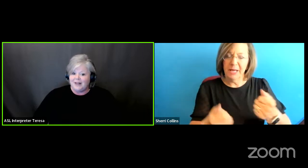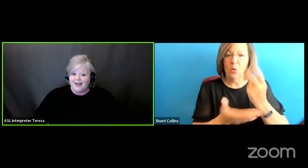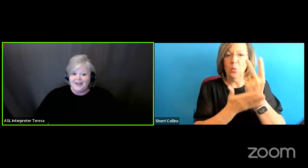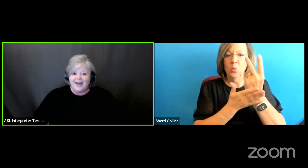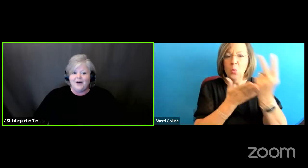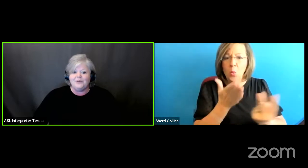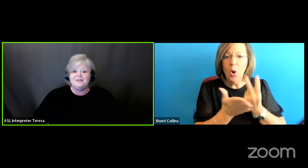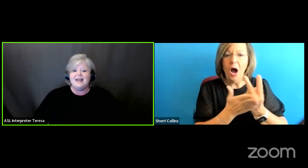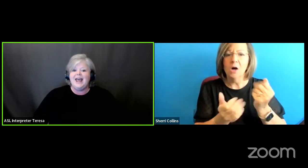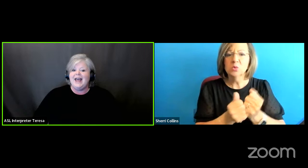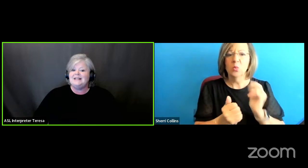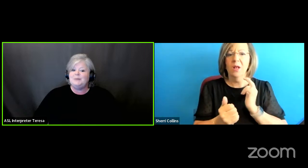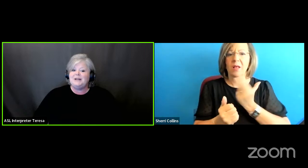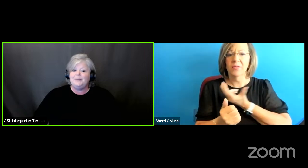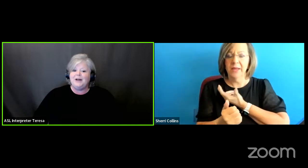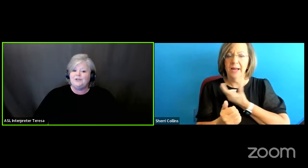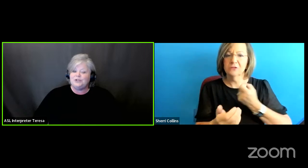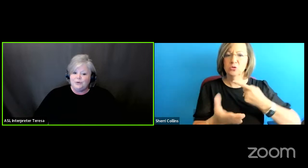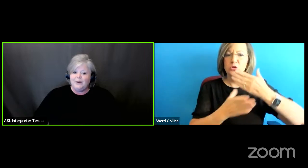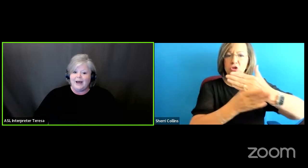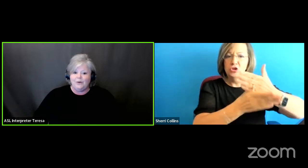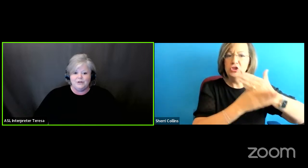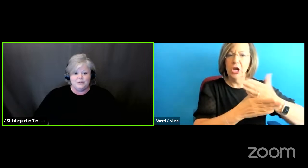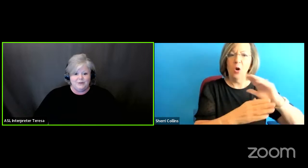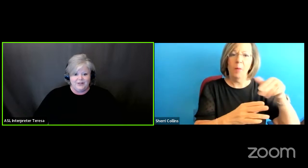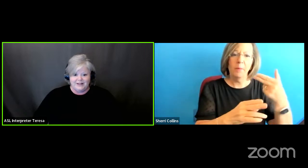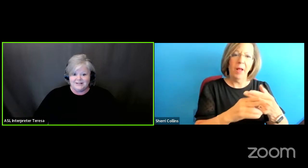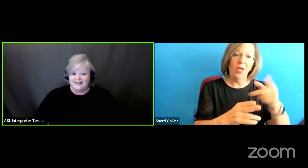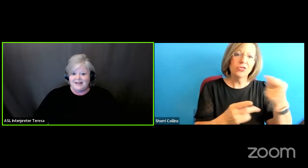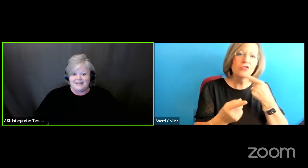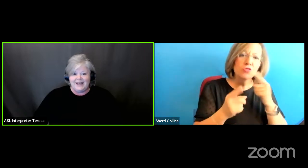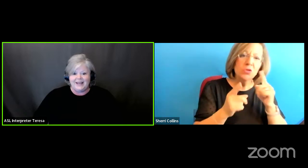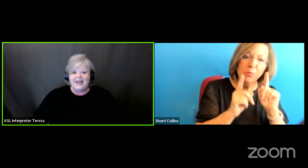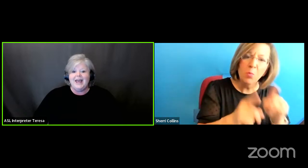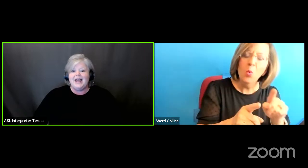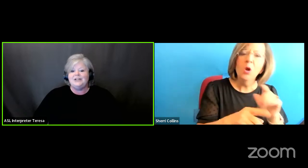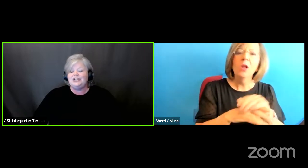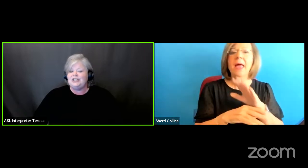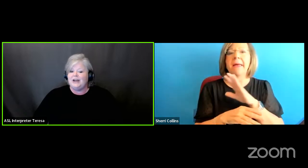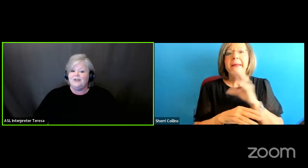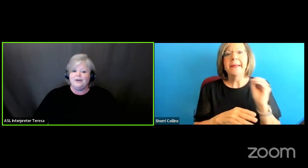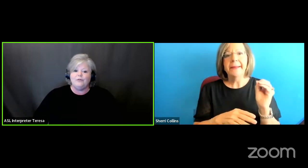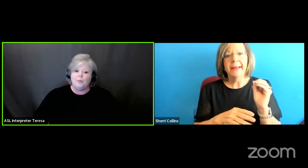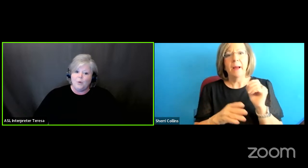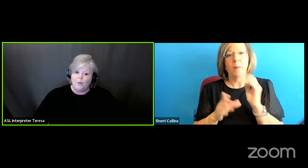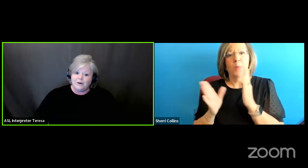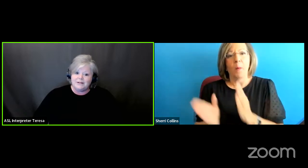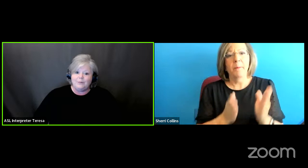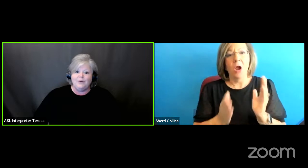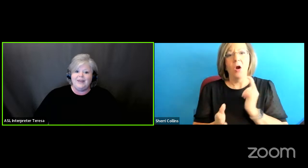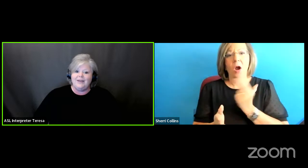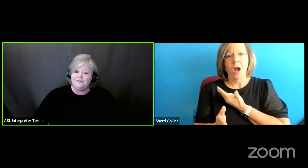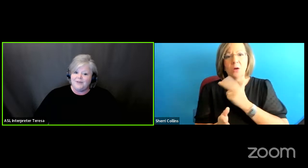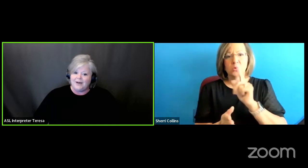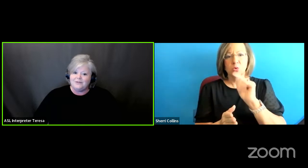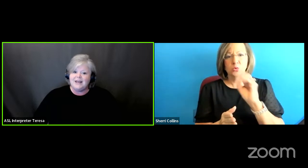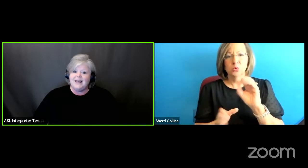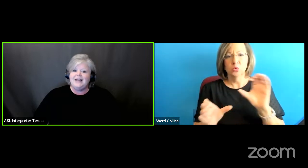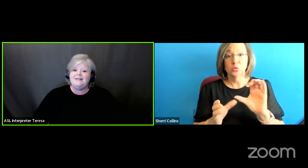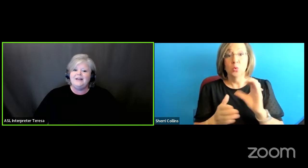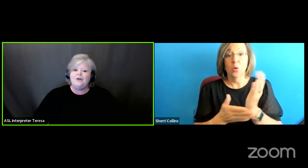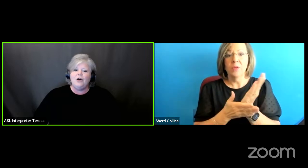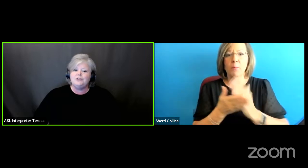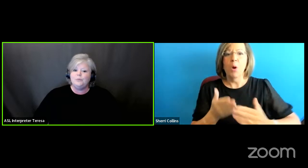going to fly out and spend about 2 hours with us that day and share their report and what they have